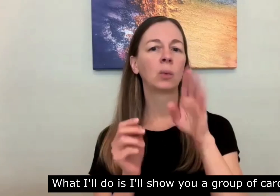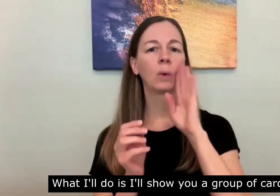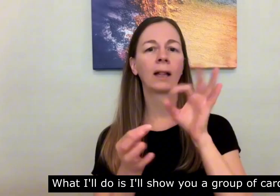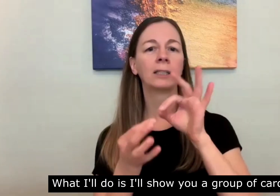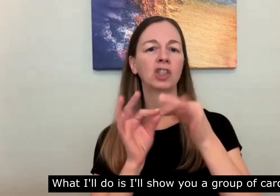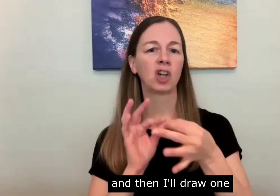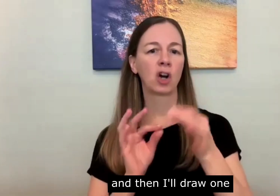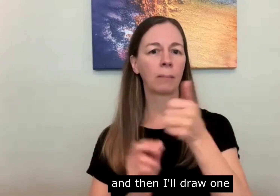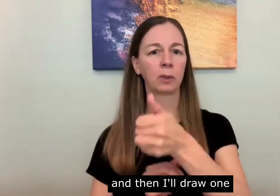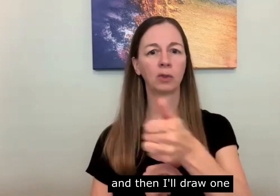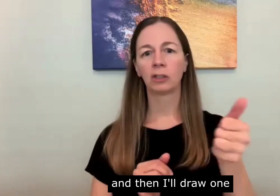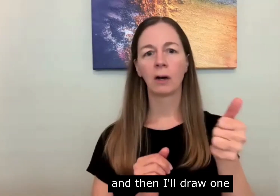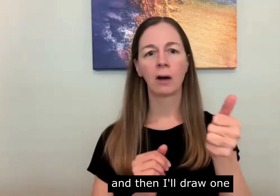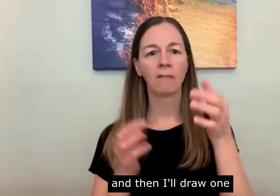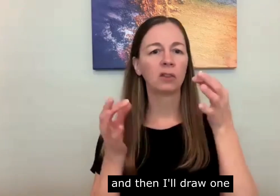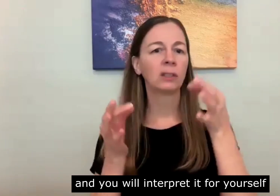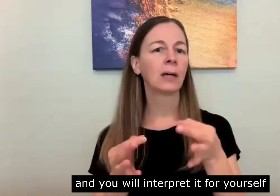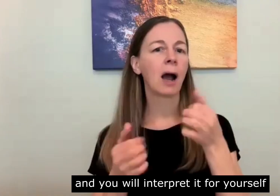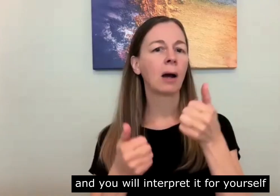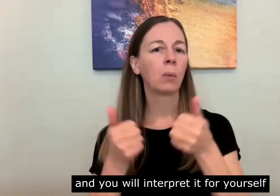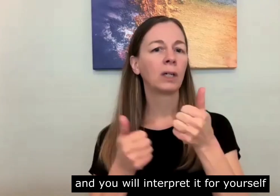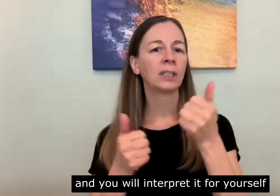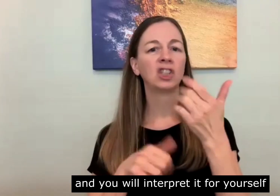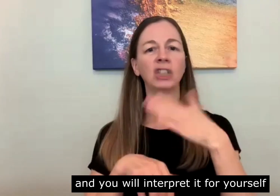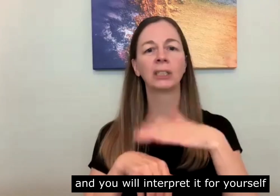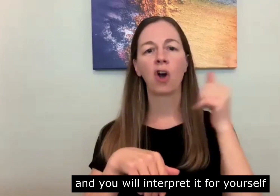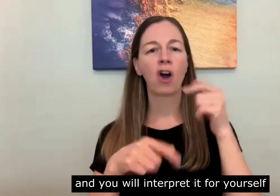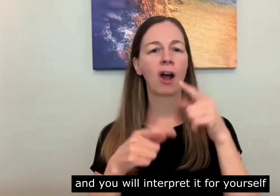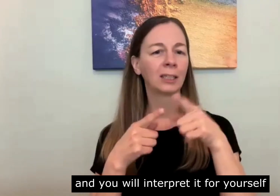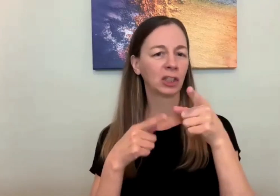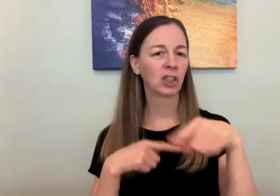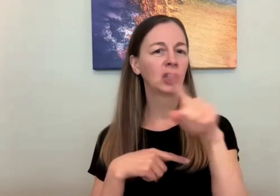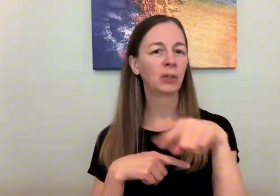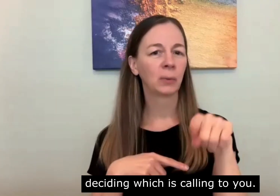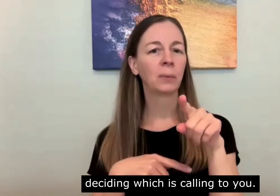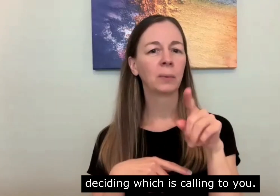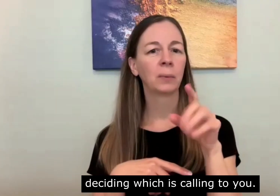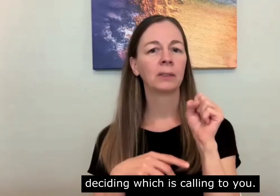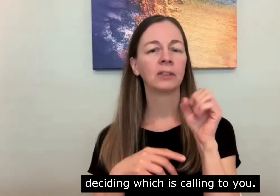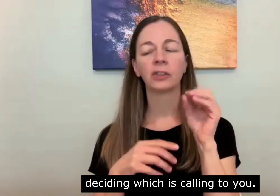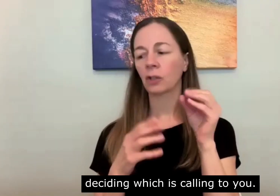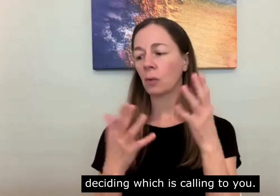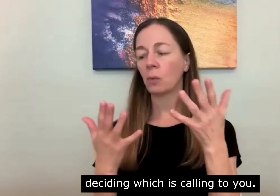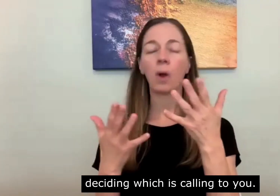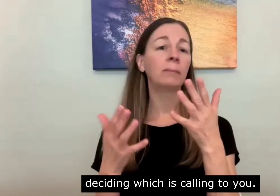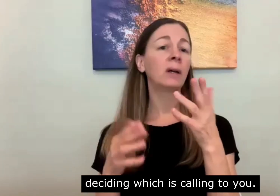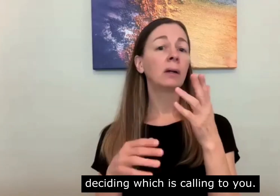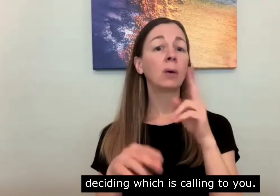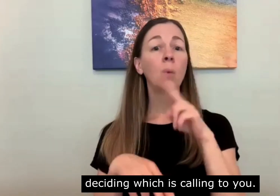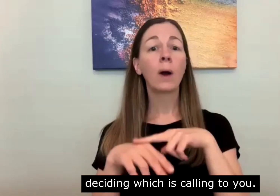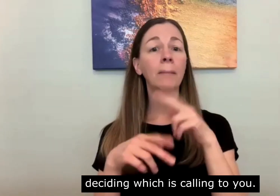then I'll draw one and you will interpret it for yourself, deciding which is calling to you.